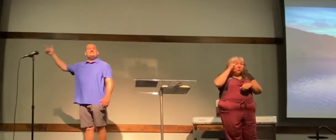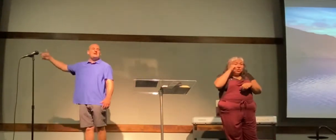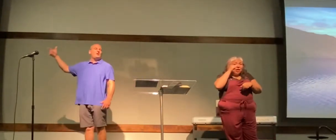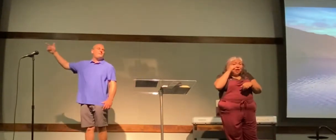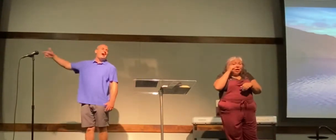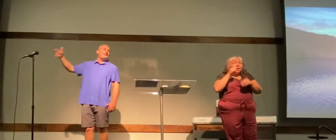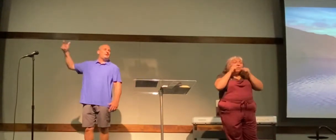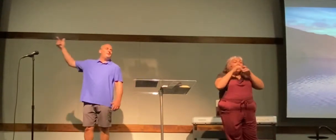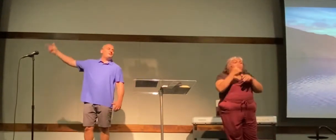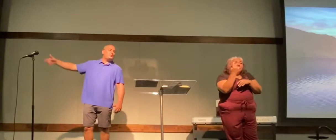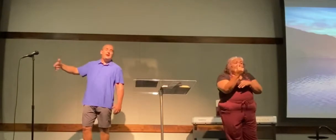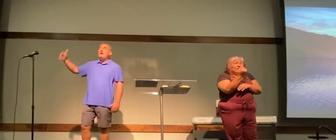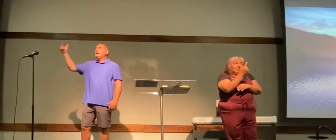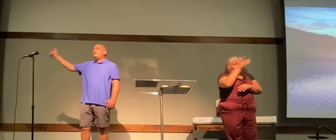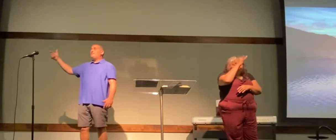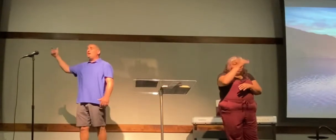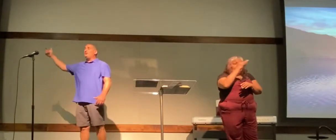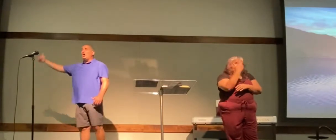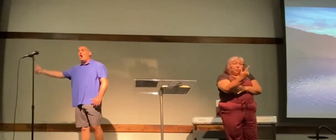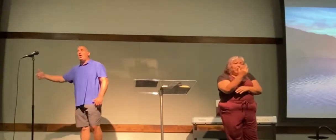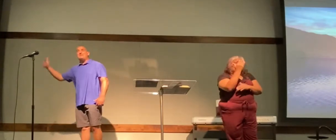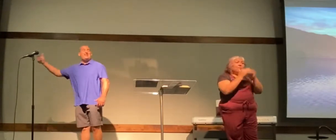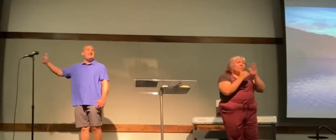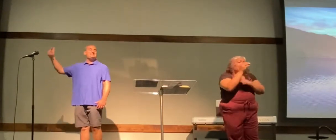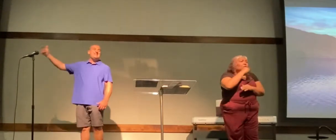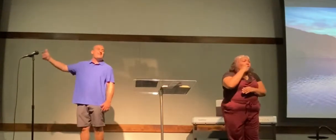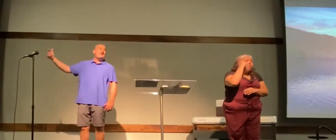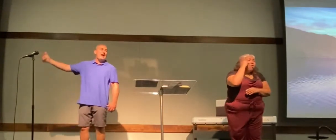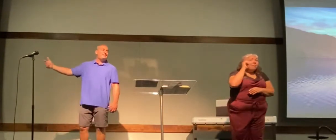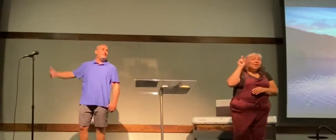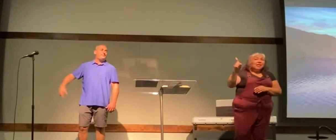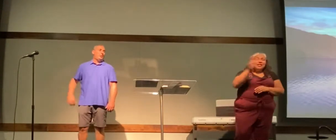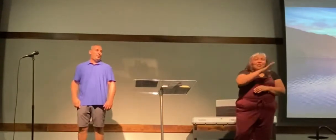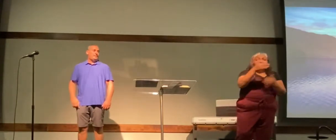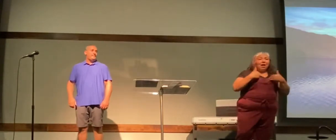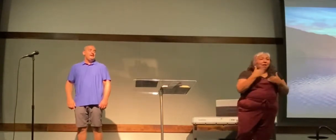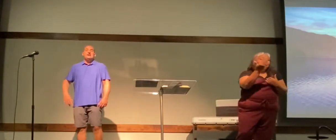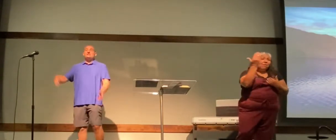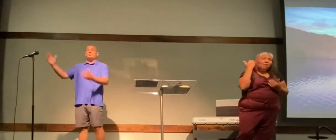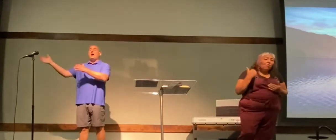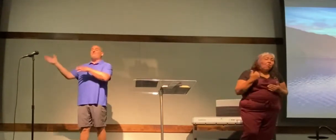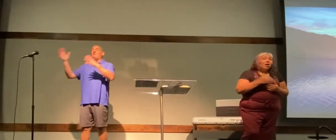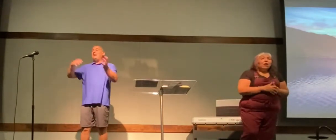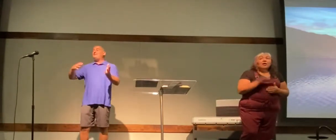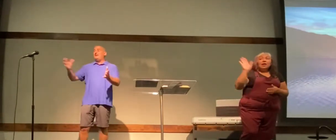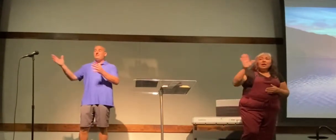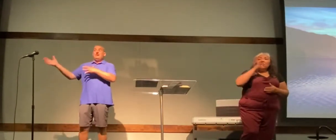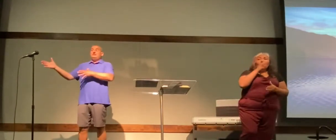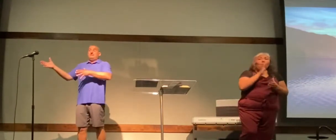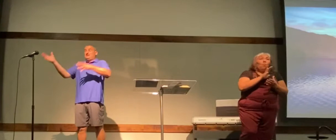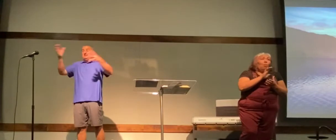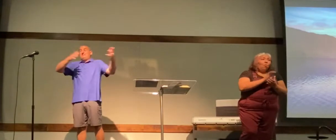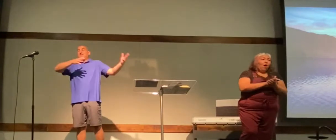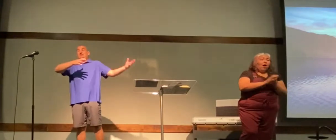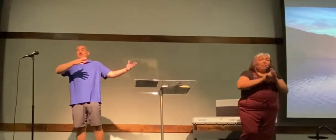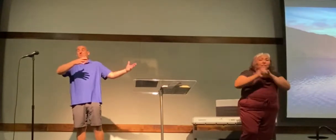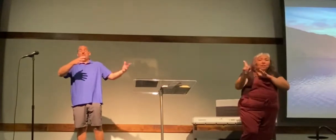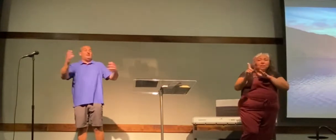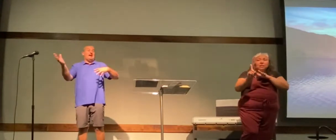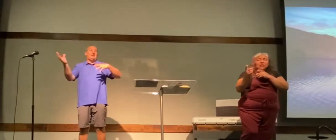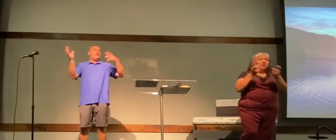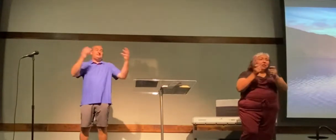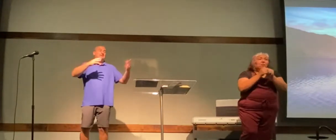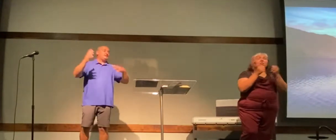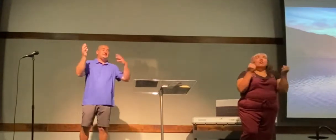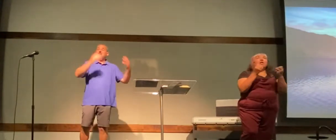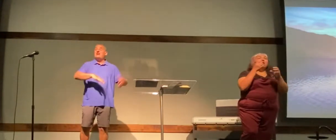blessing a single father of three to build a home that he's never had before. His wife left him. She's been dealing with a